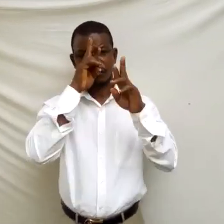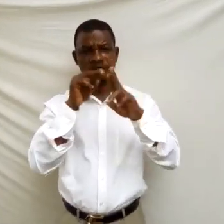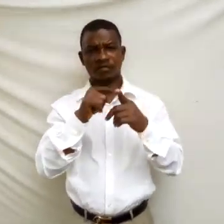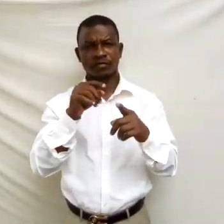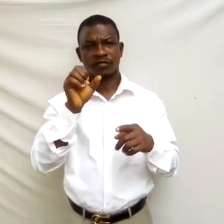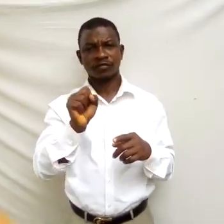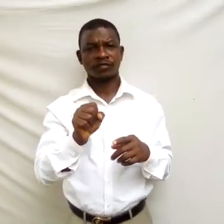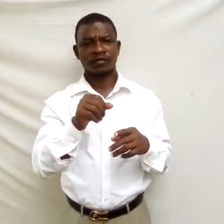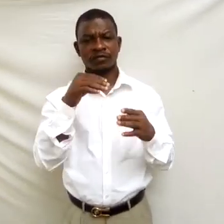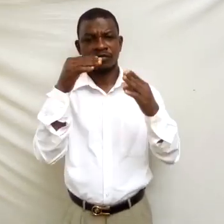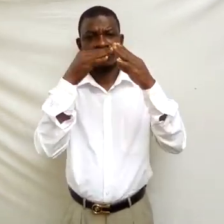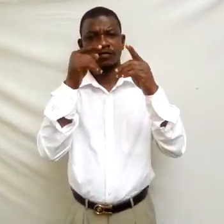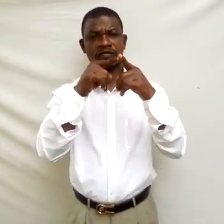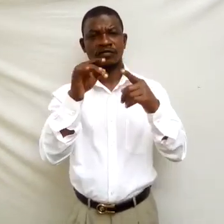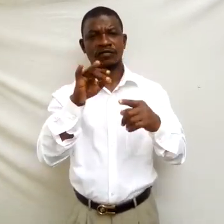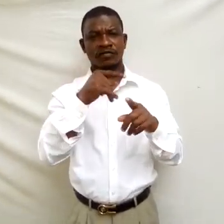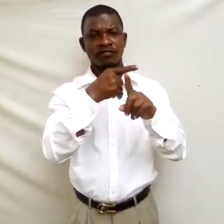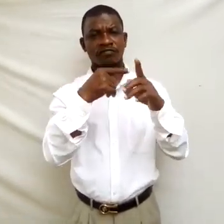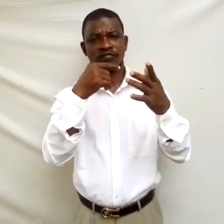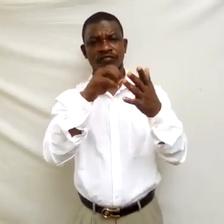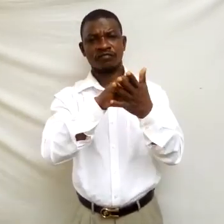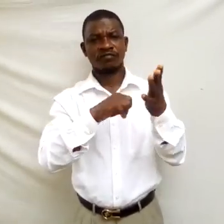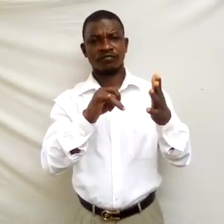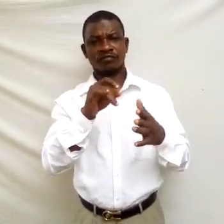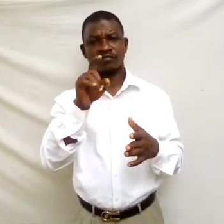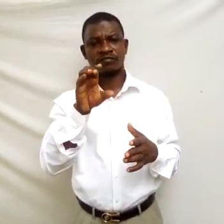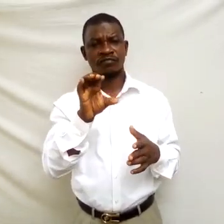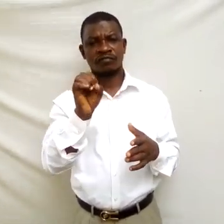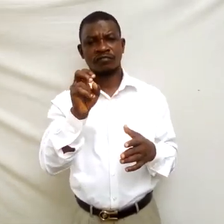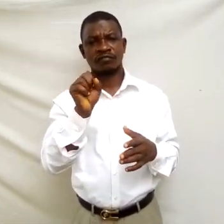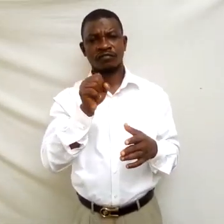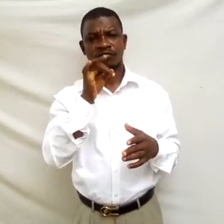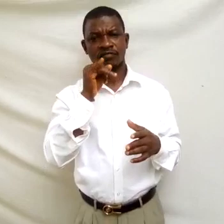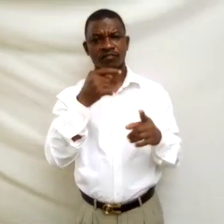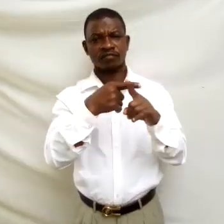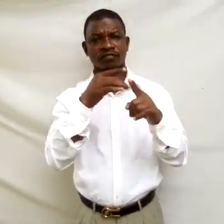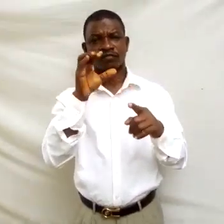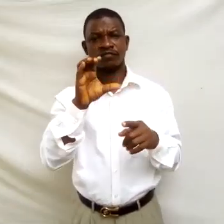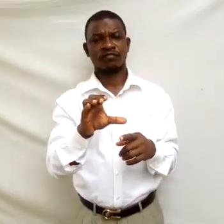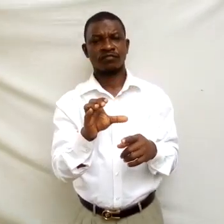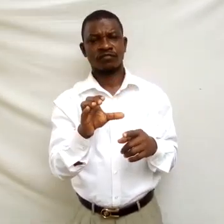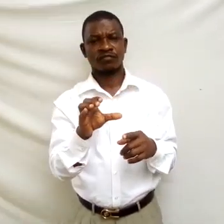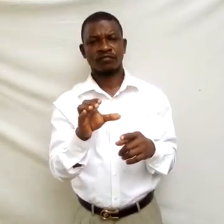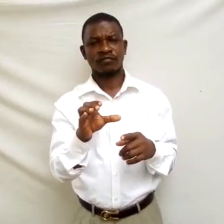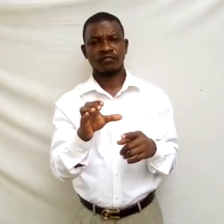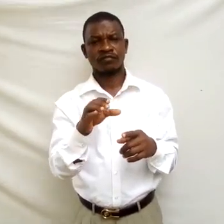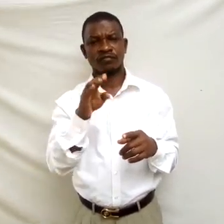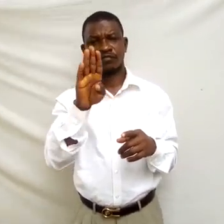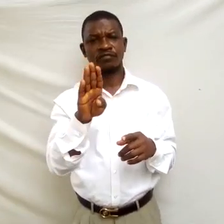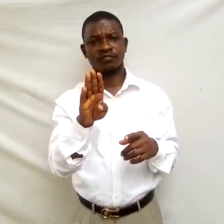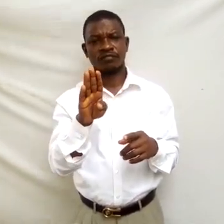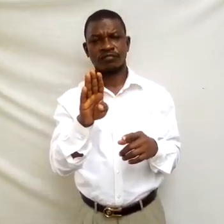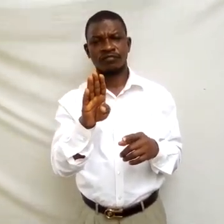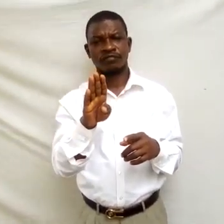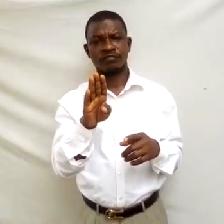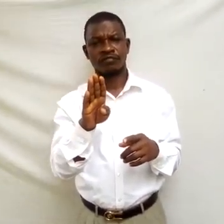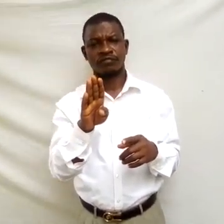to minus cos x plus c. B, integral